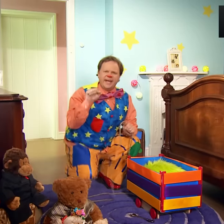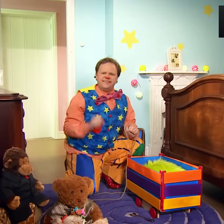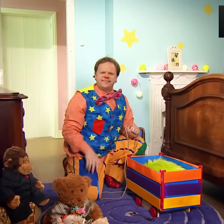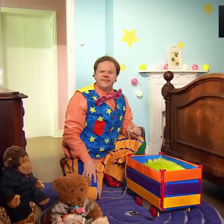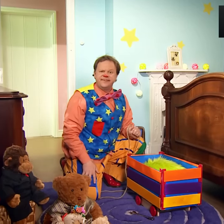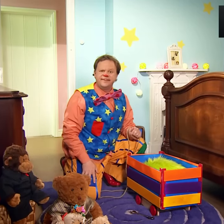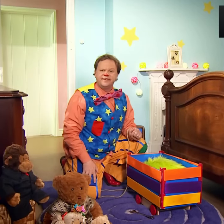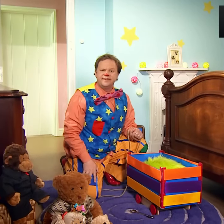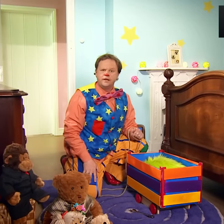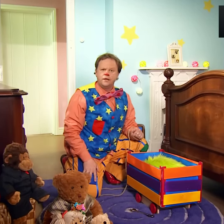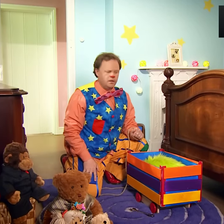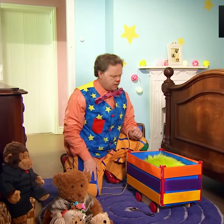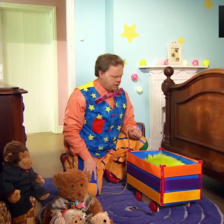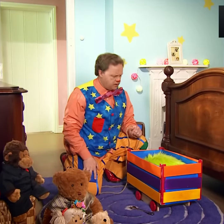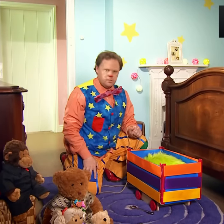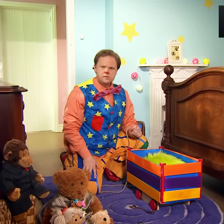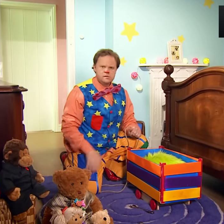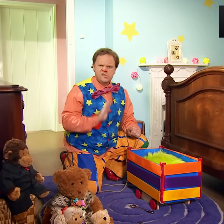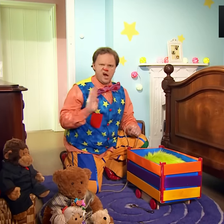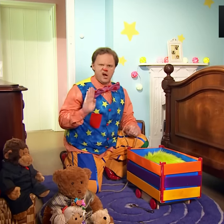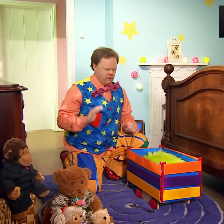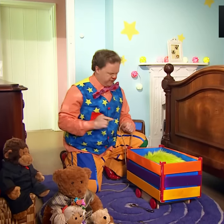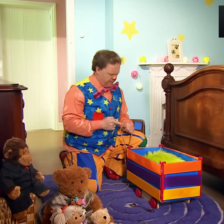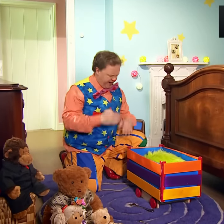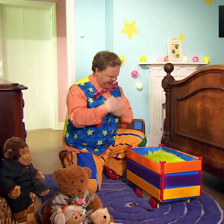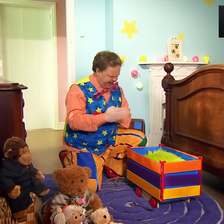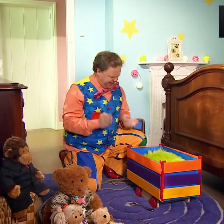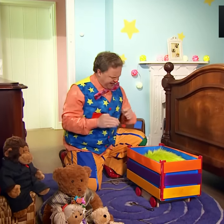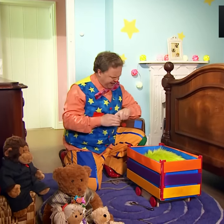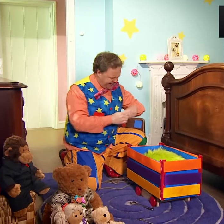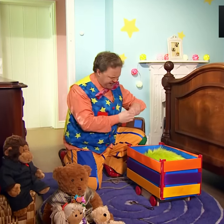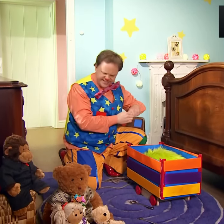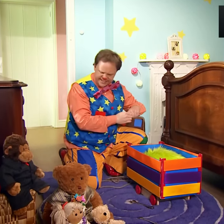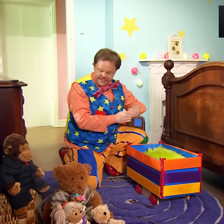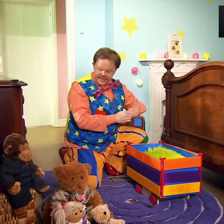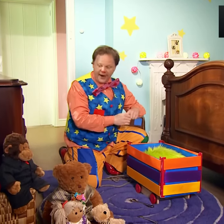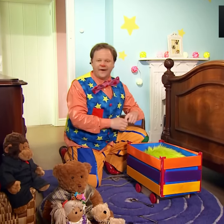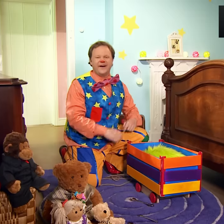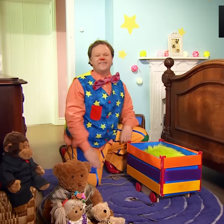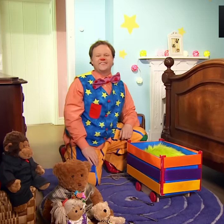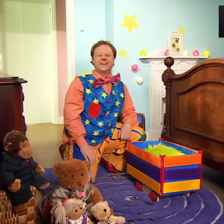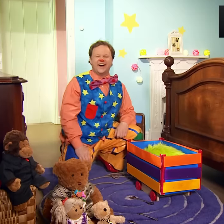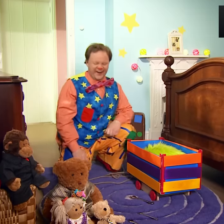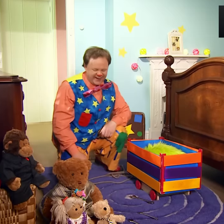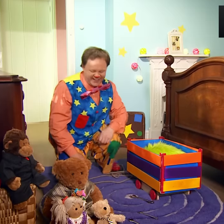Yes? Haven't you forgotten something? No, I've got my cart and... Of